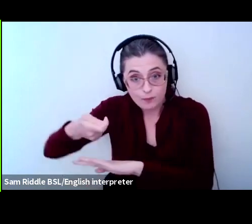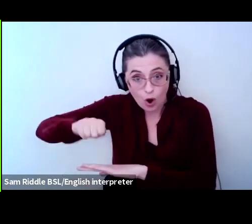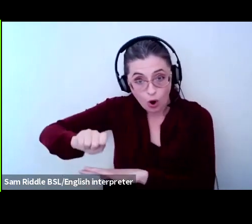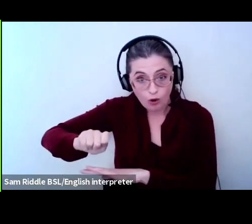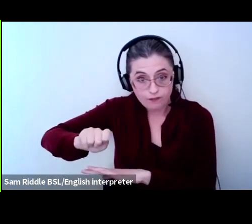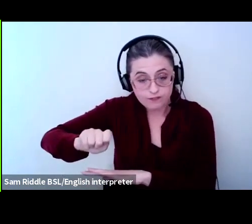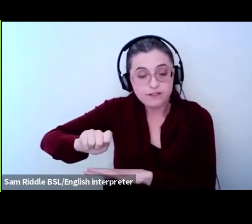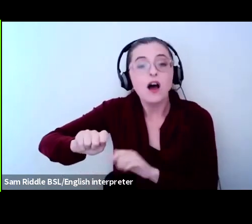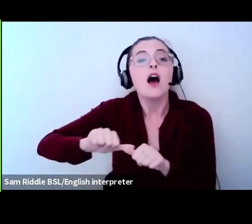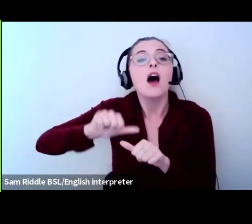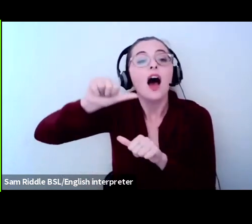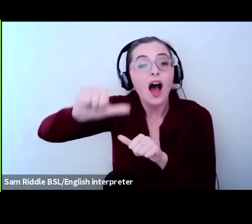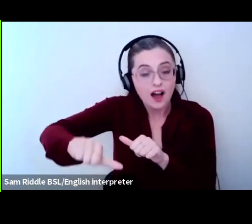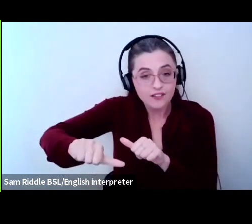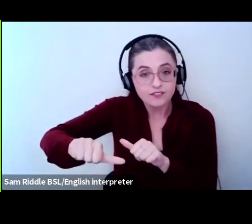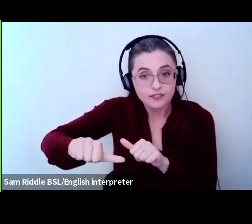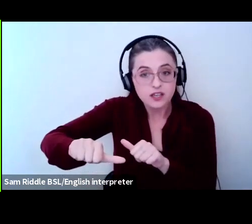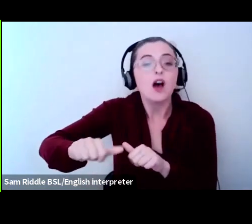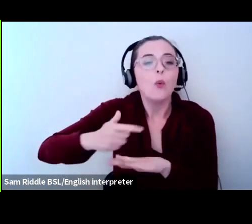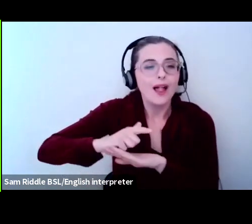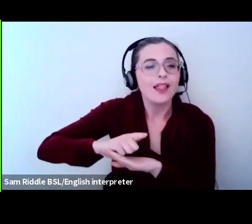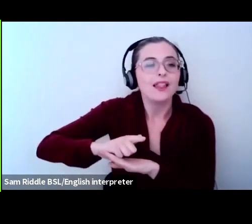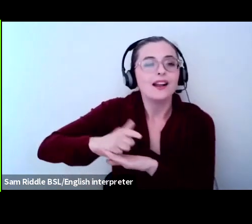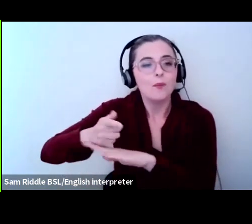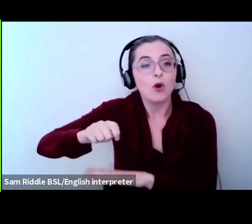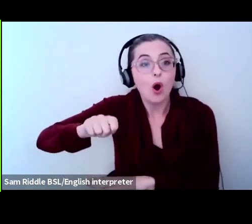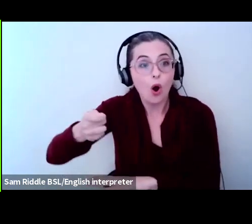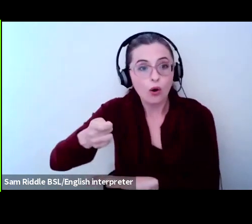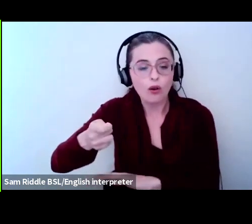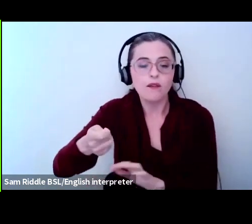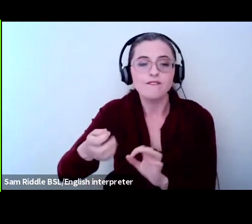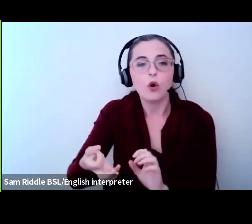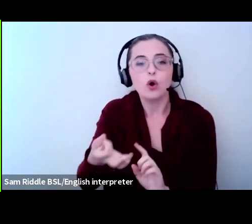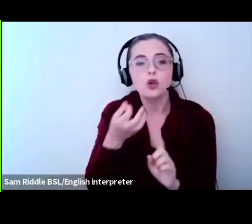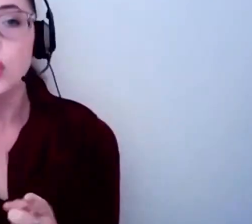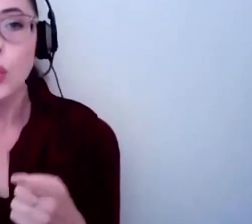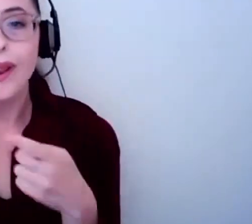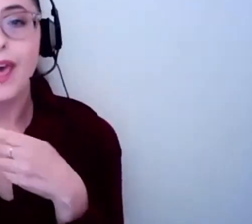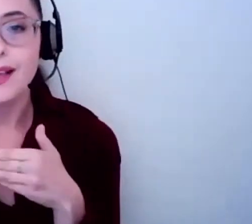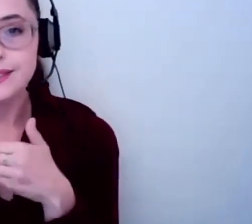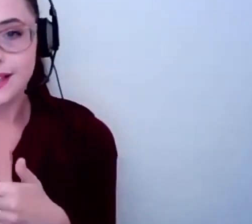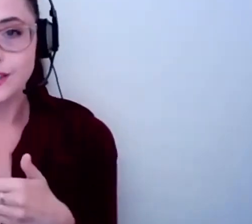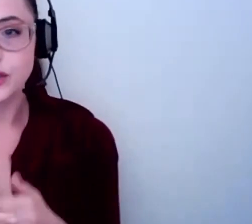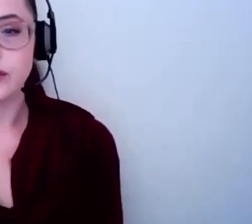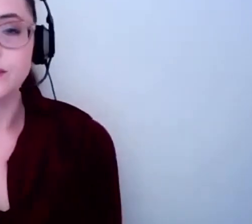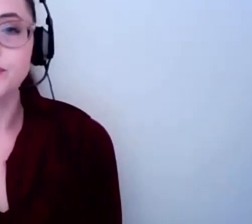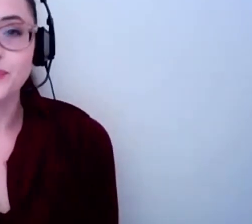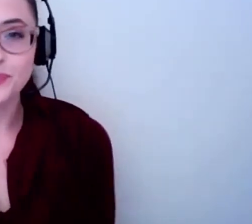camera back on afterwards for the question and answer session.